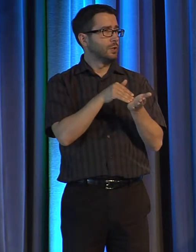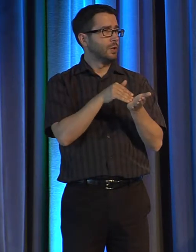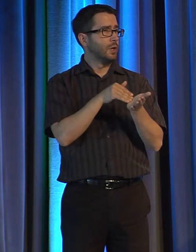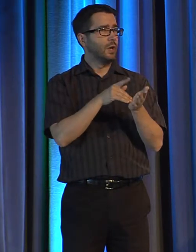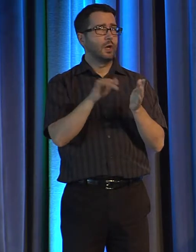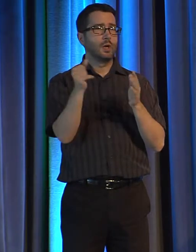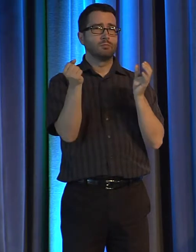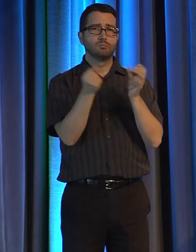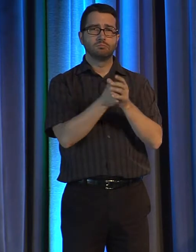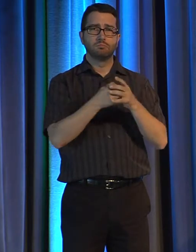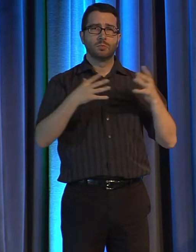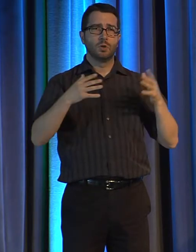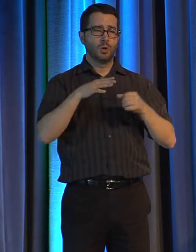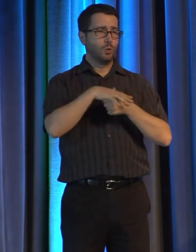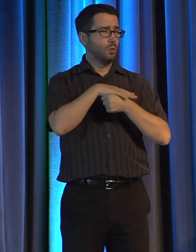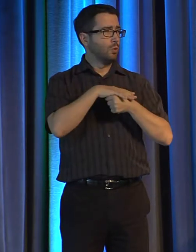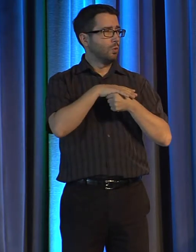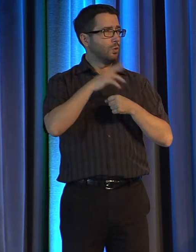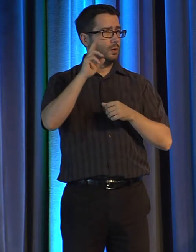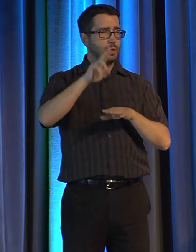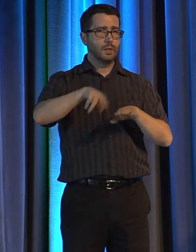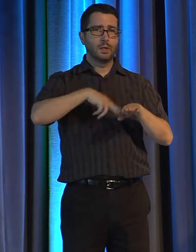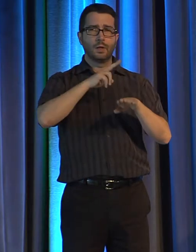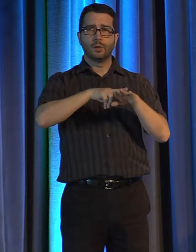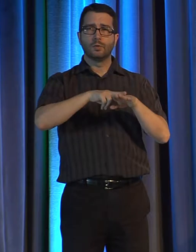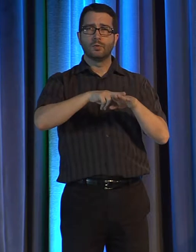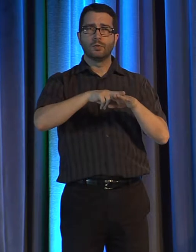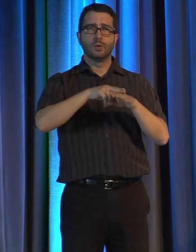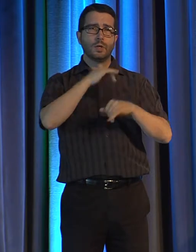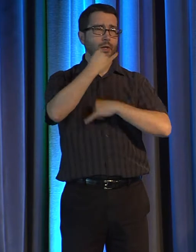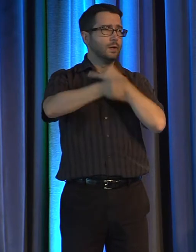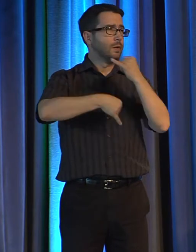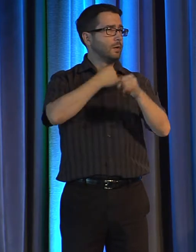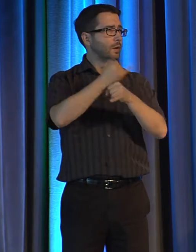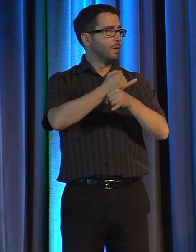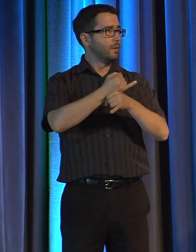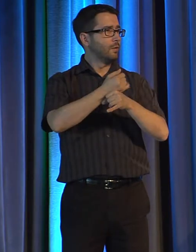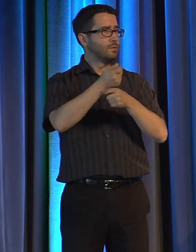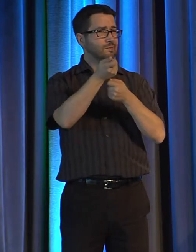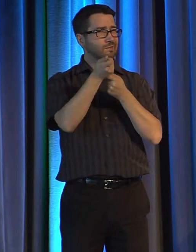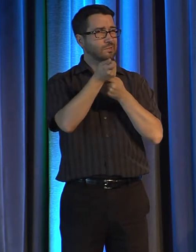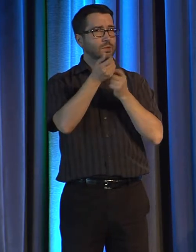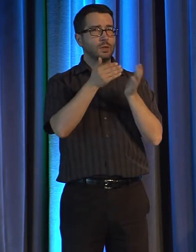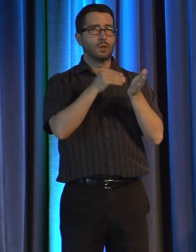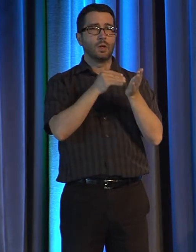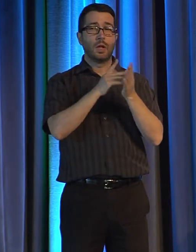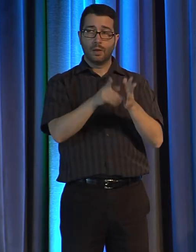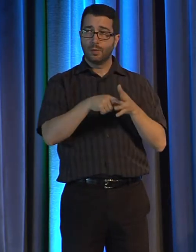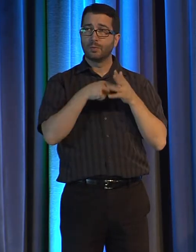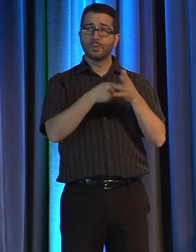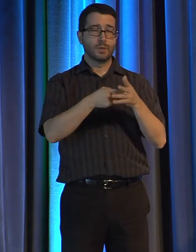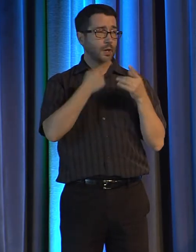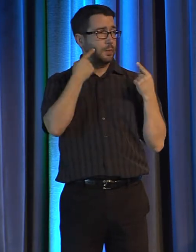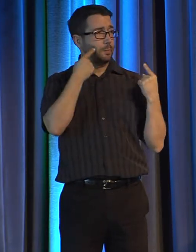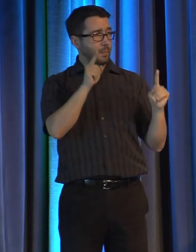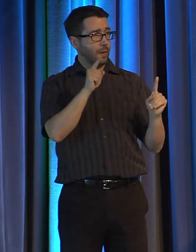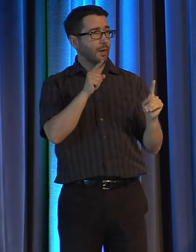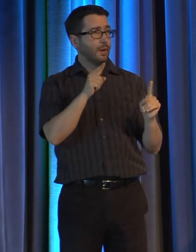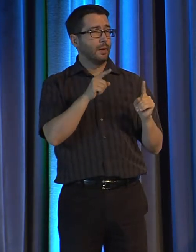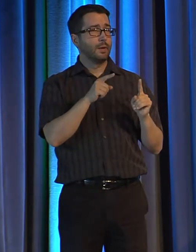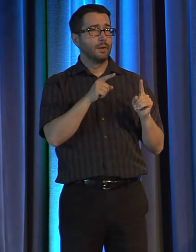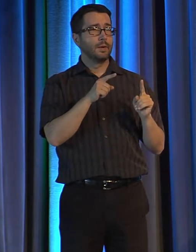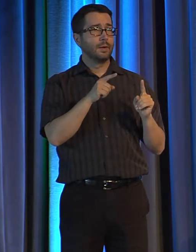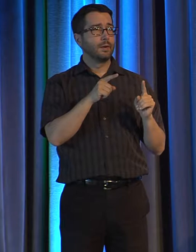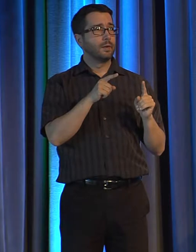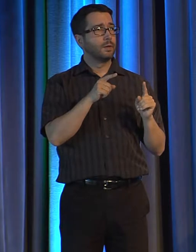our local, national, and international recruitment efforts. And we're starting to see the results of our recruiting trips across